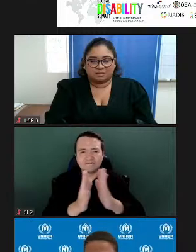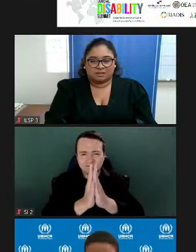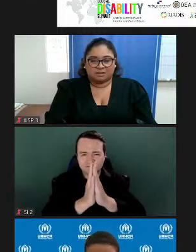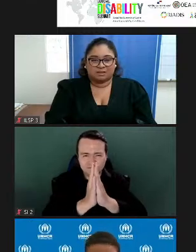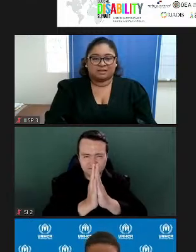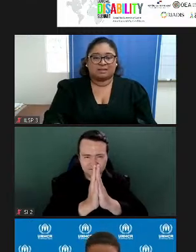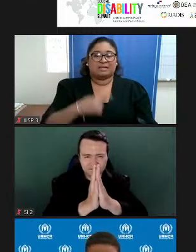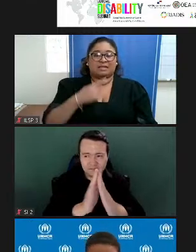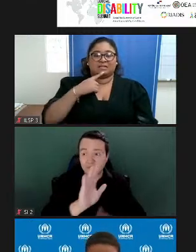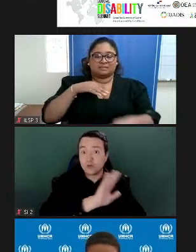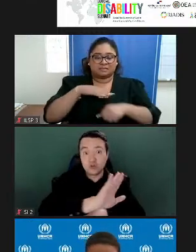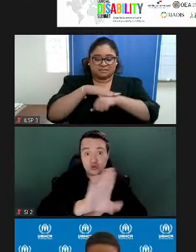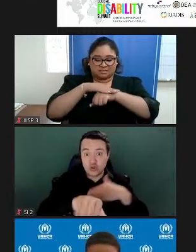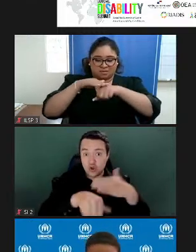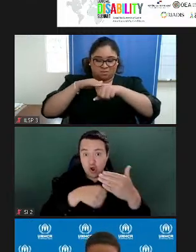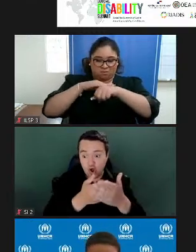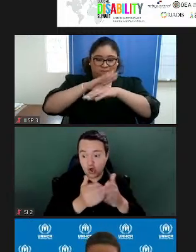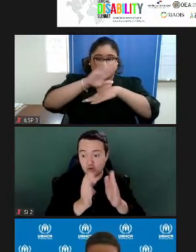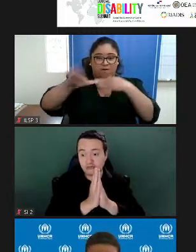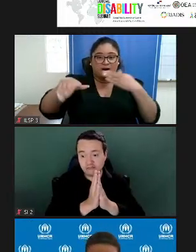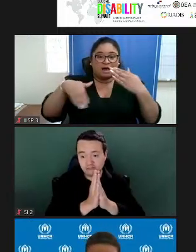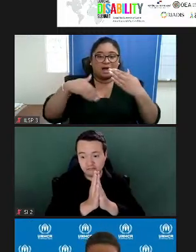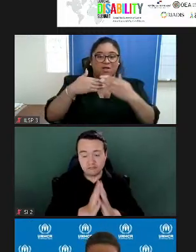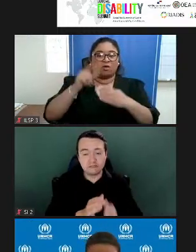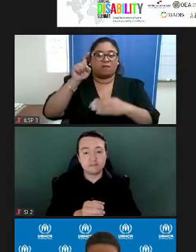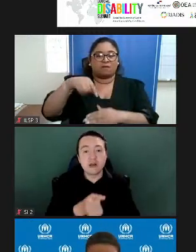we're going to remind everyone